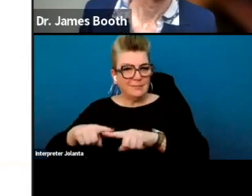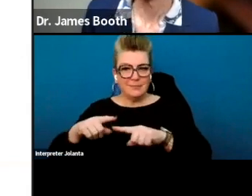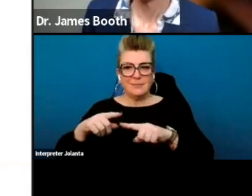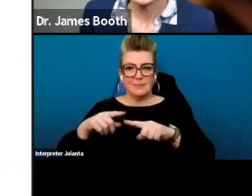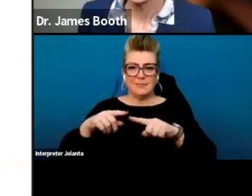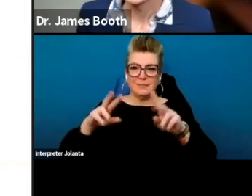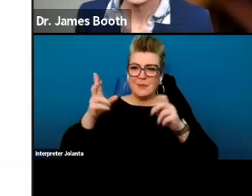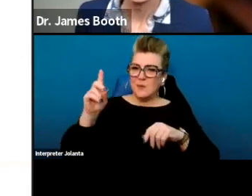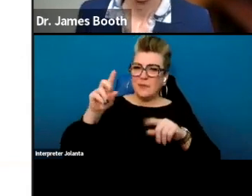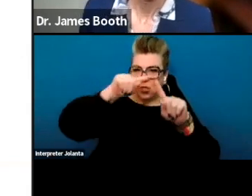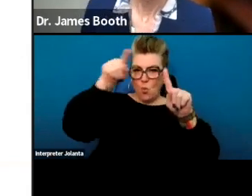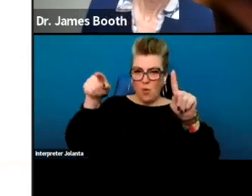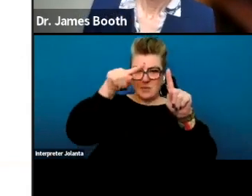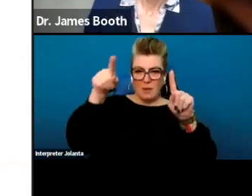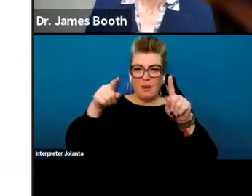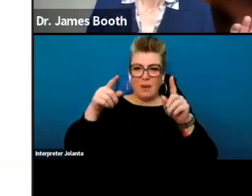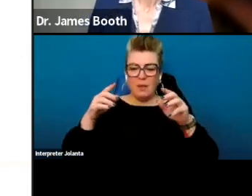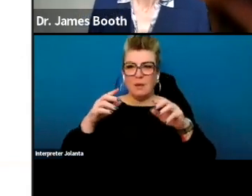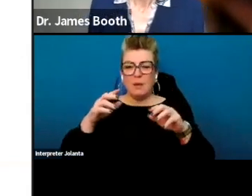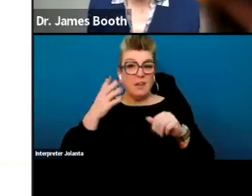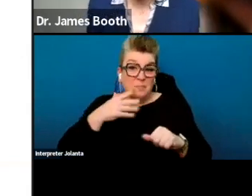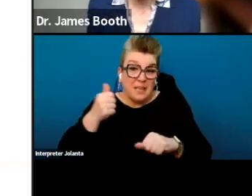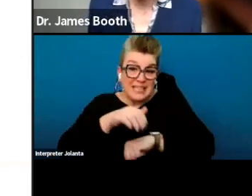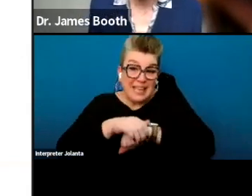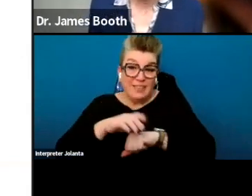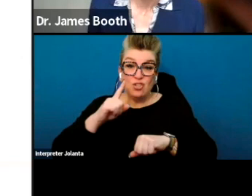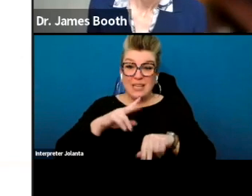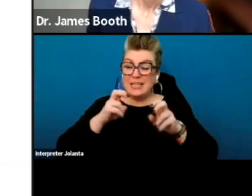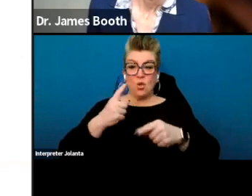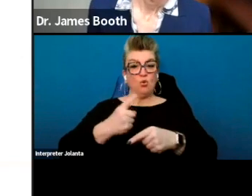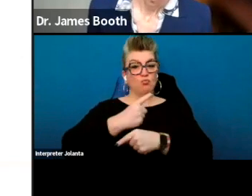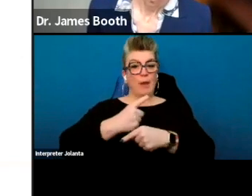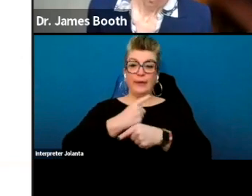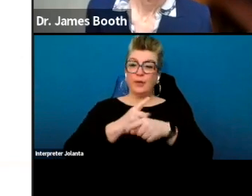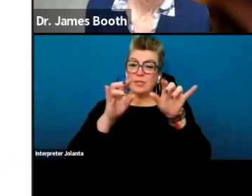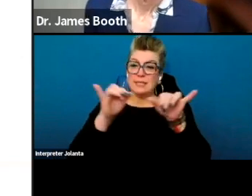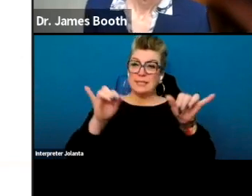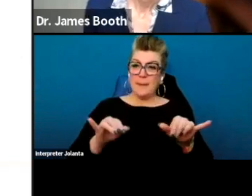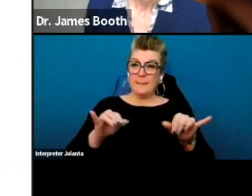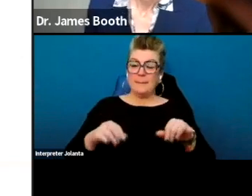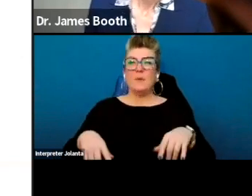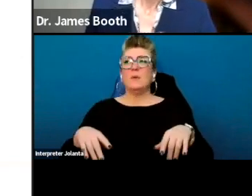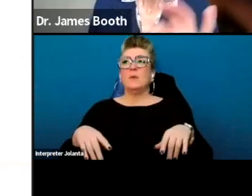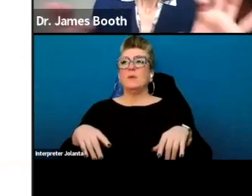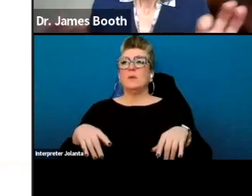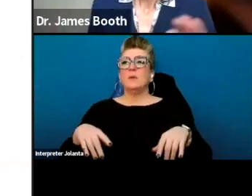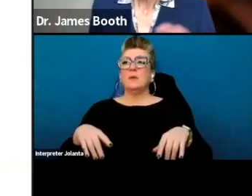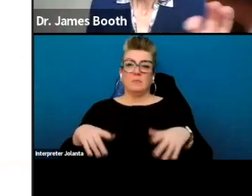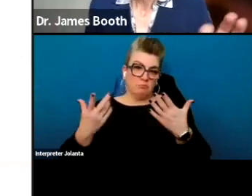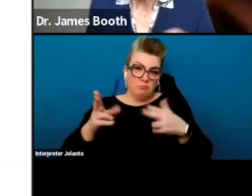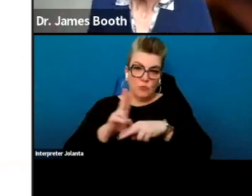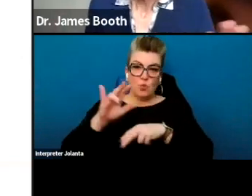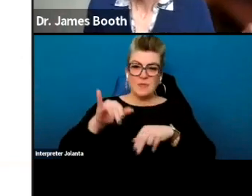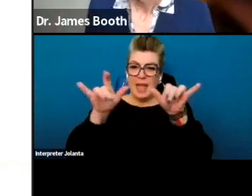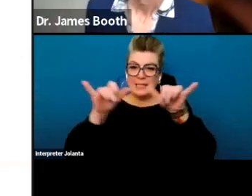this kind of dorsal pathway. Again, this is because English is a regular system, and you use this